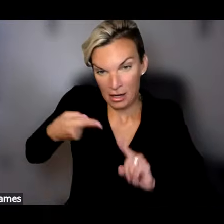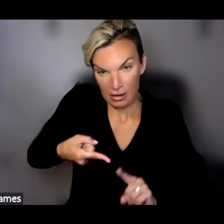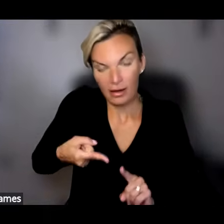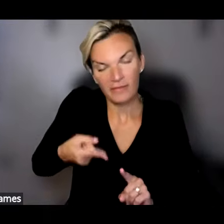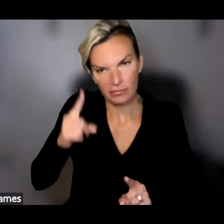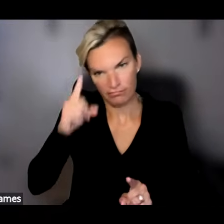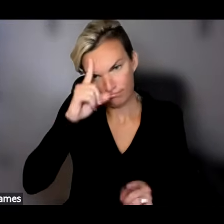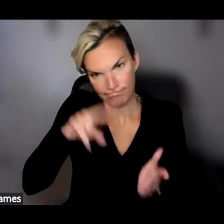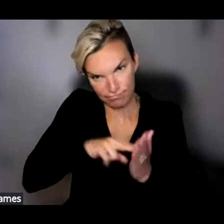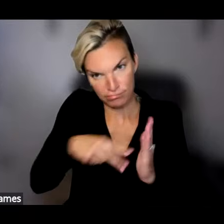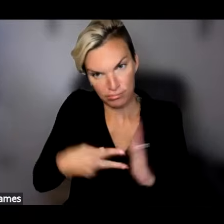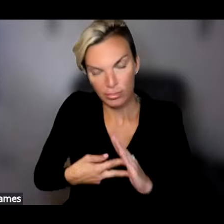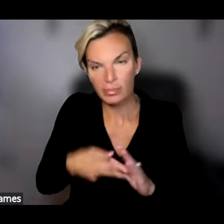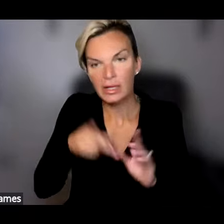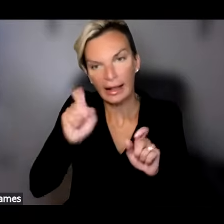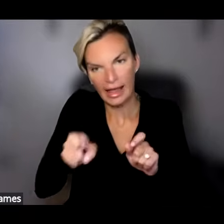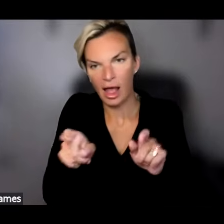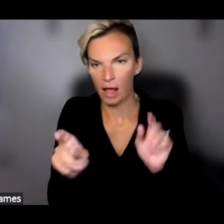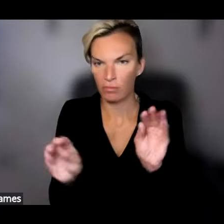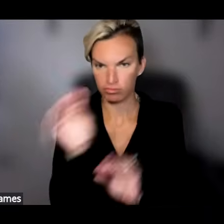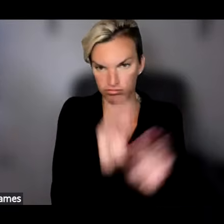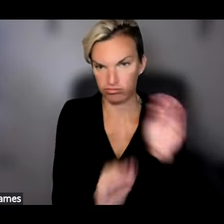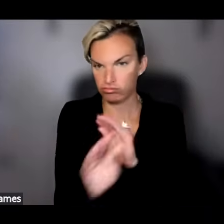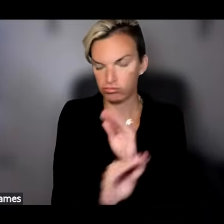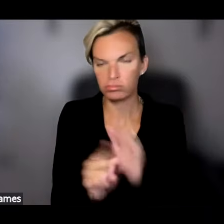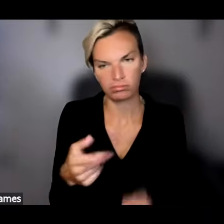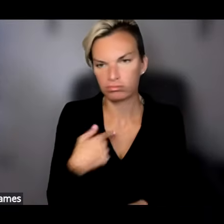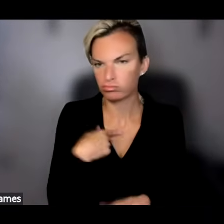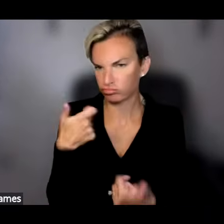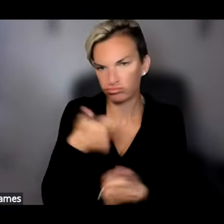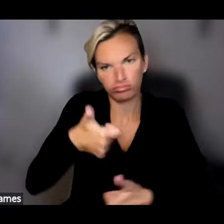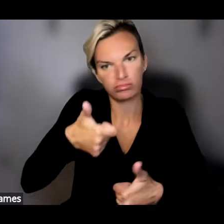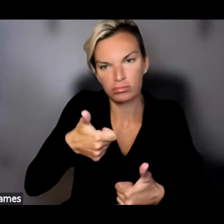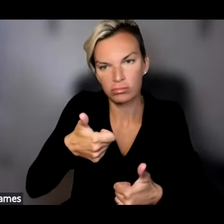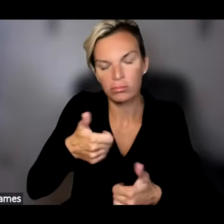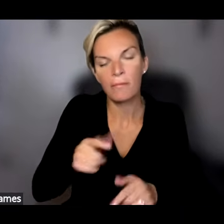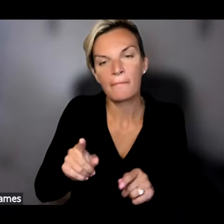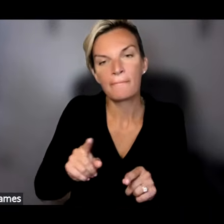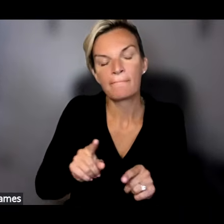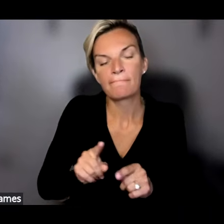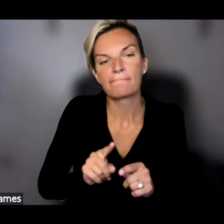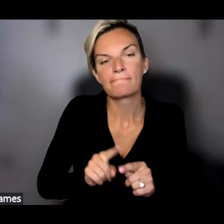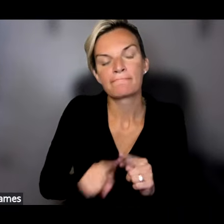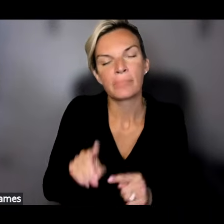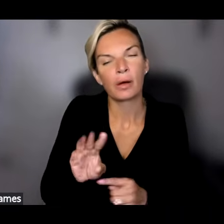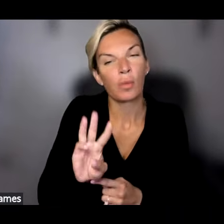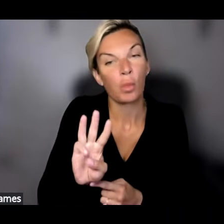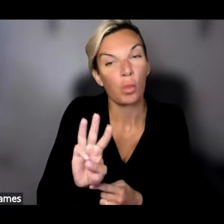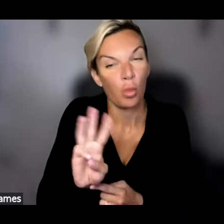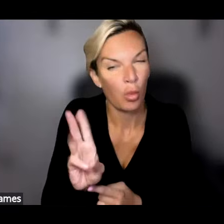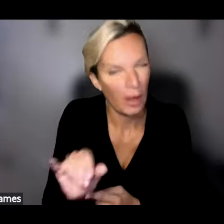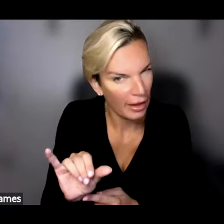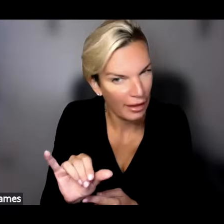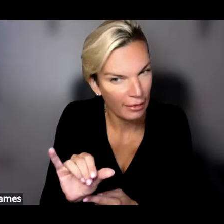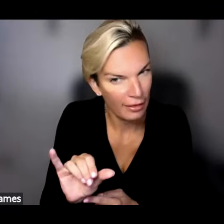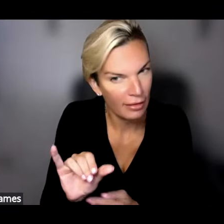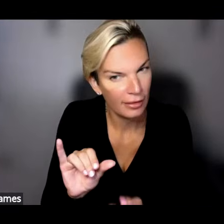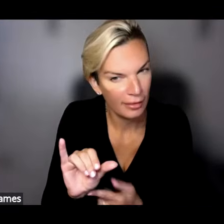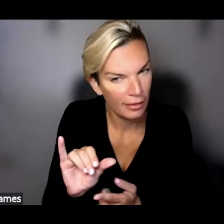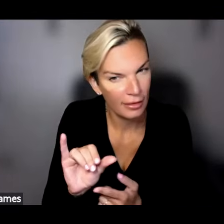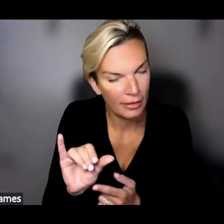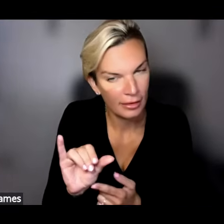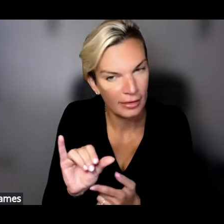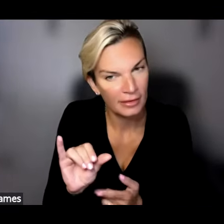But the question for me would be, why are you making the change? You don't have to answer that for me, but I ask you to, each of you,